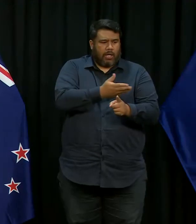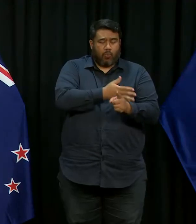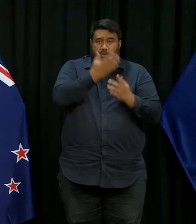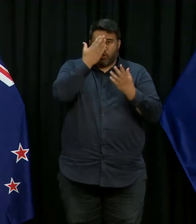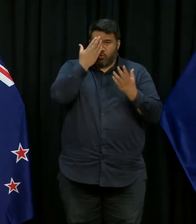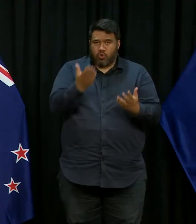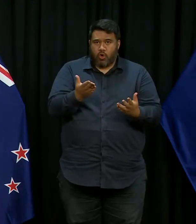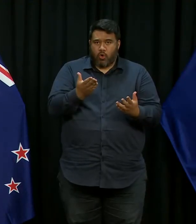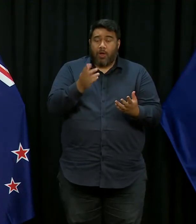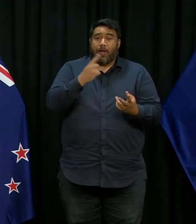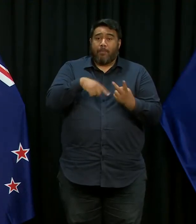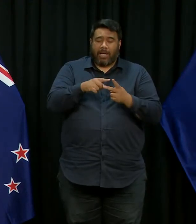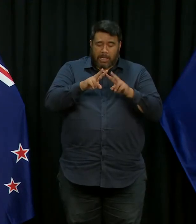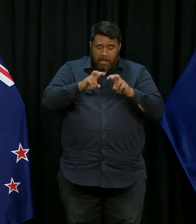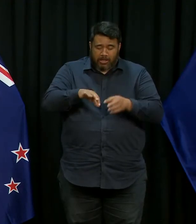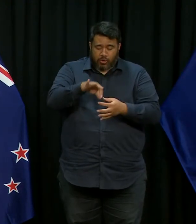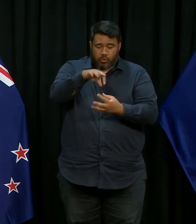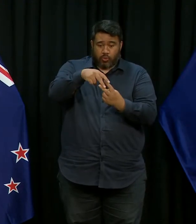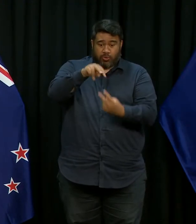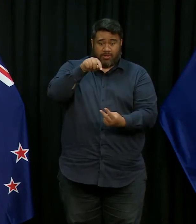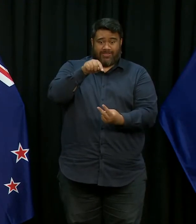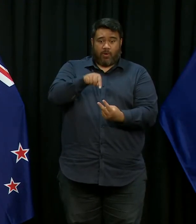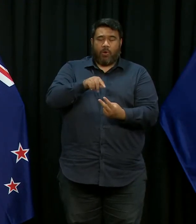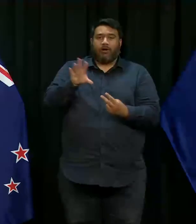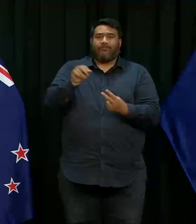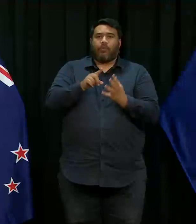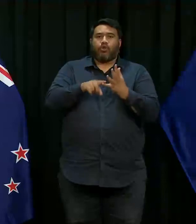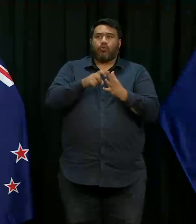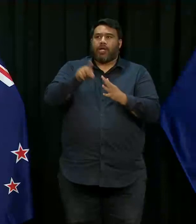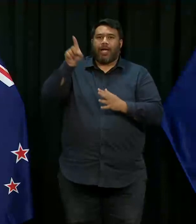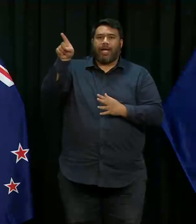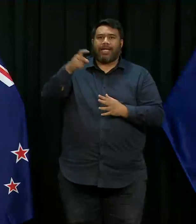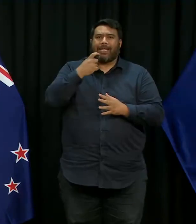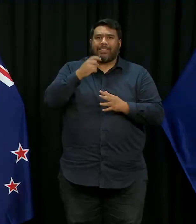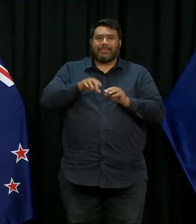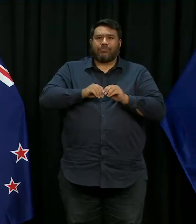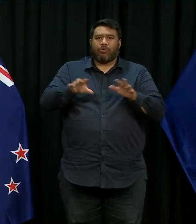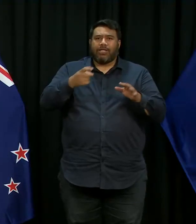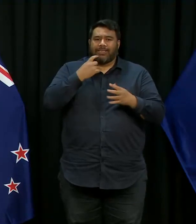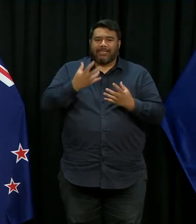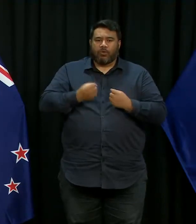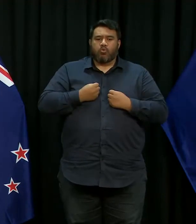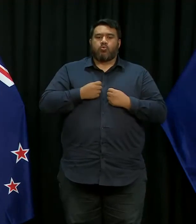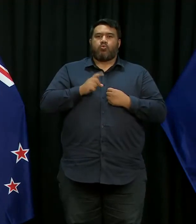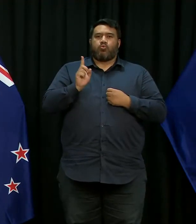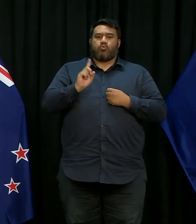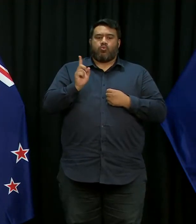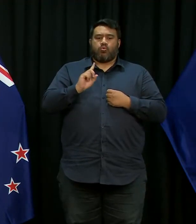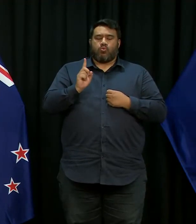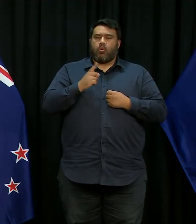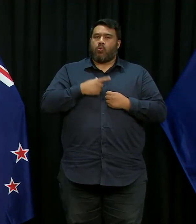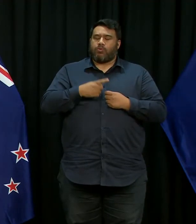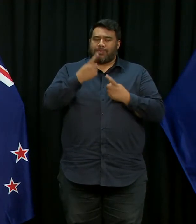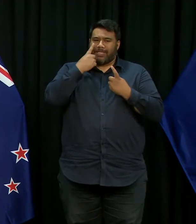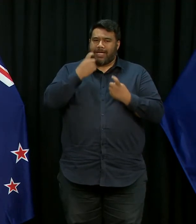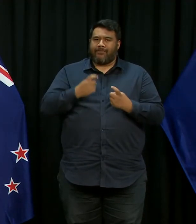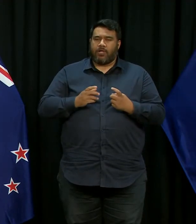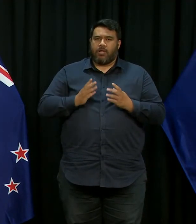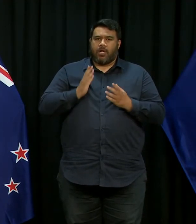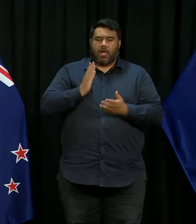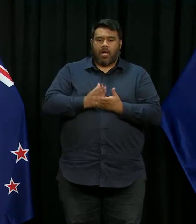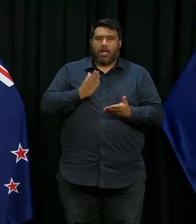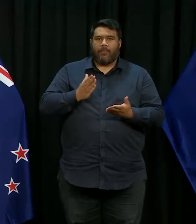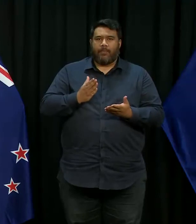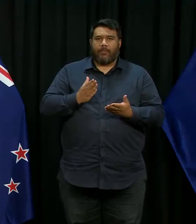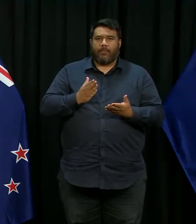transmissible virus. So we wanted to make sure that we took a cautious approach, because it's much, much better than getting it wrong and